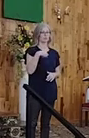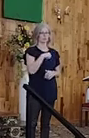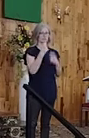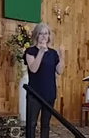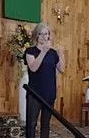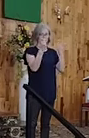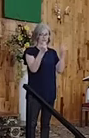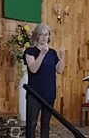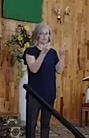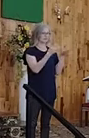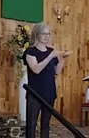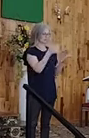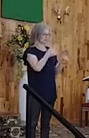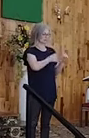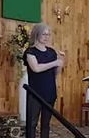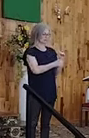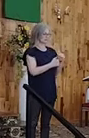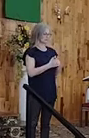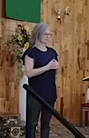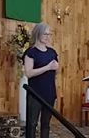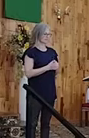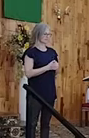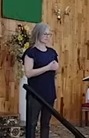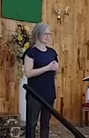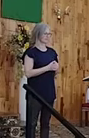we celebrate these mysteries.